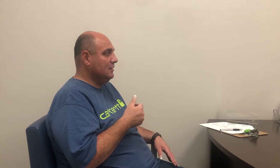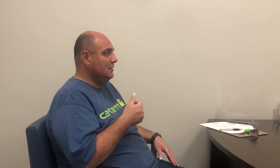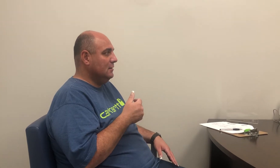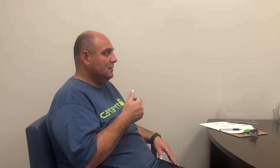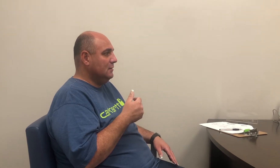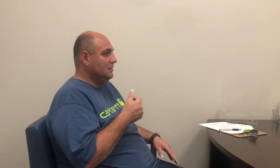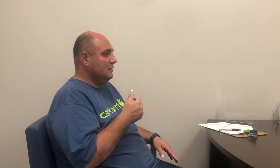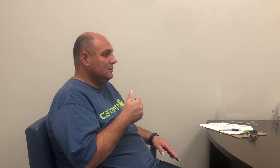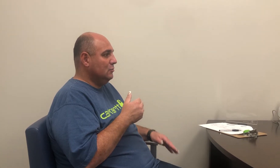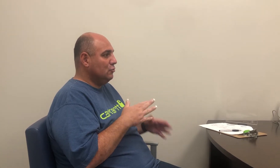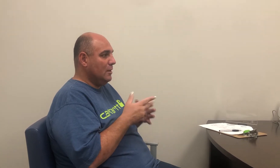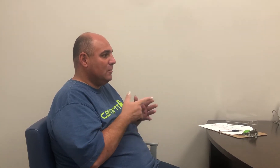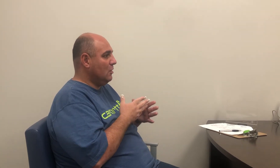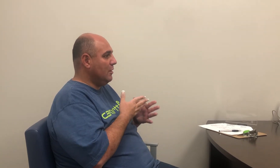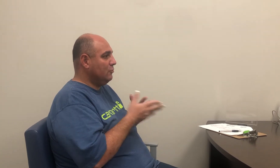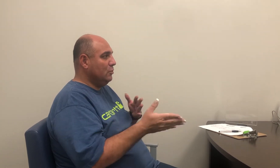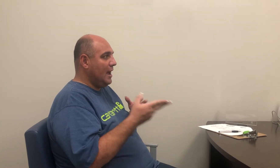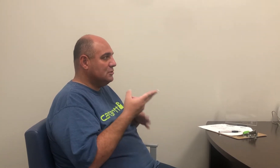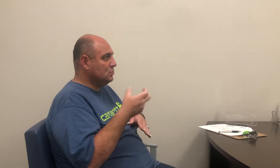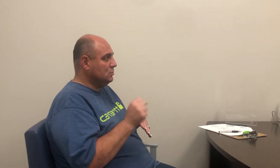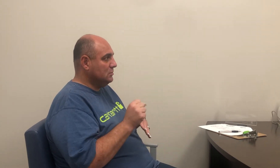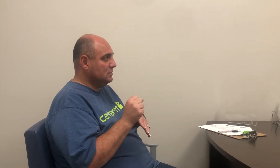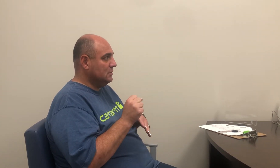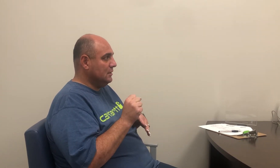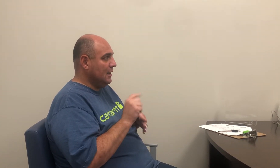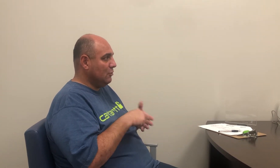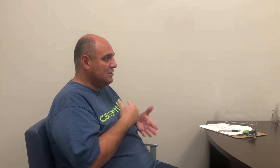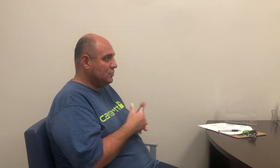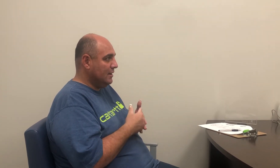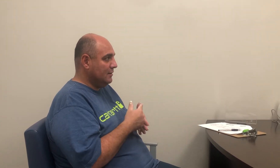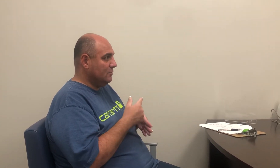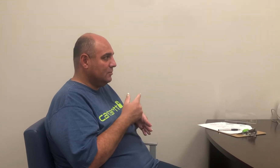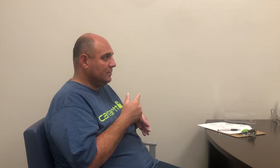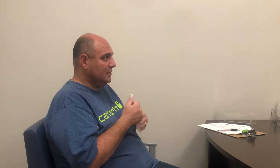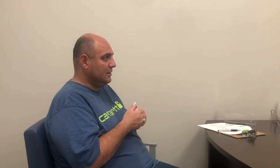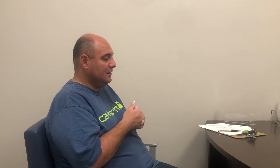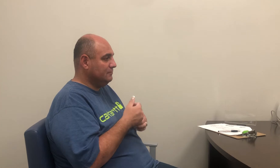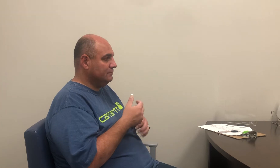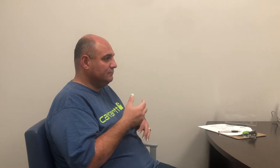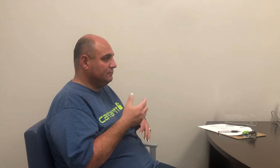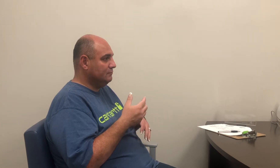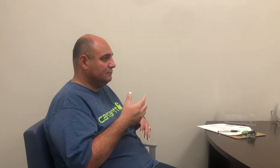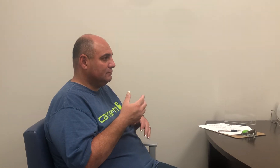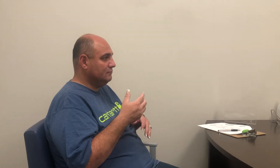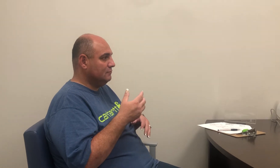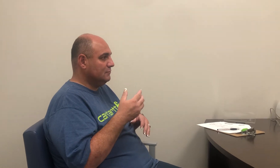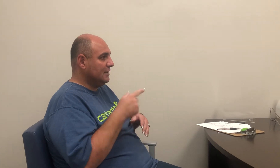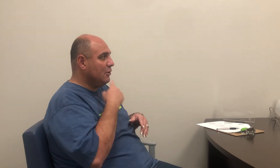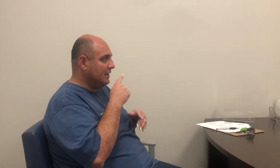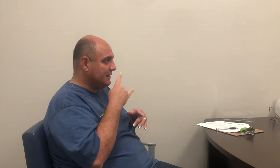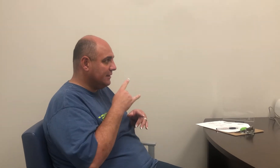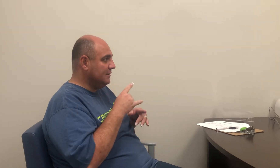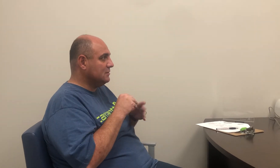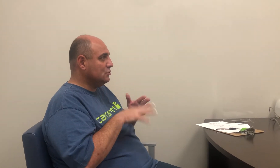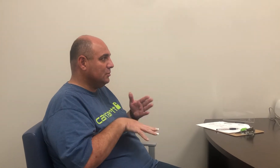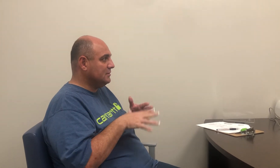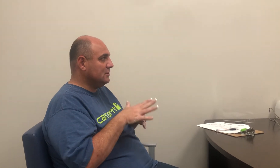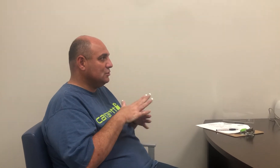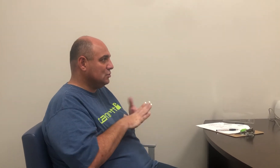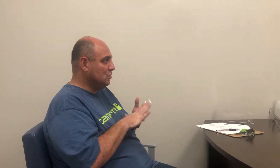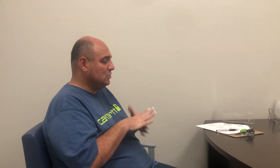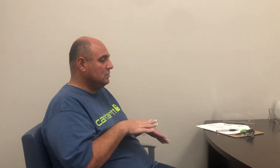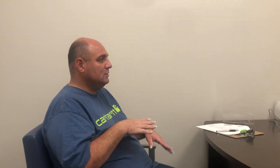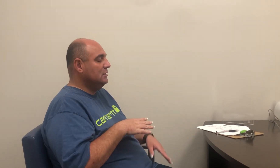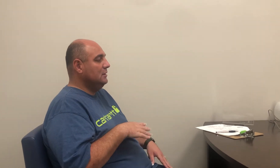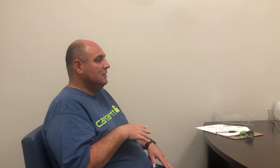and grew up all the way through high school, and I graduated with hearing kids, students